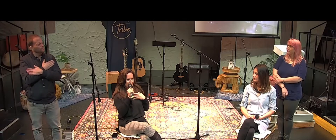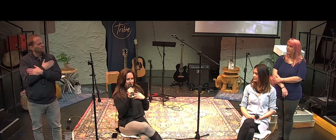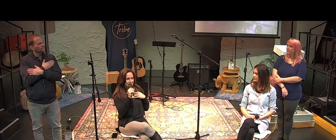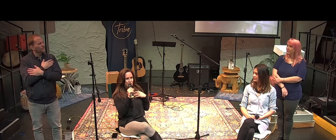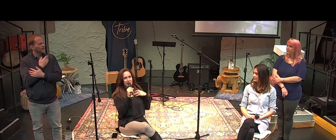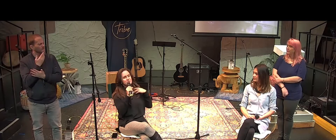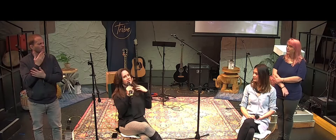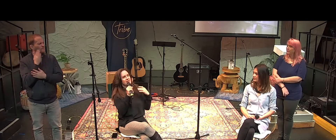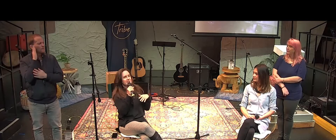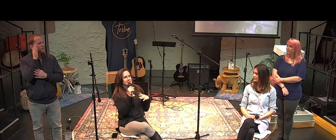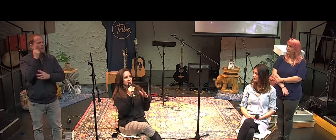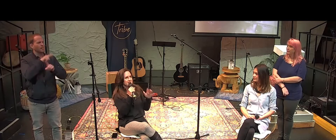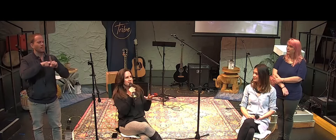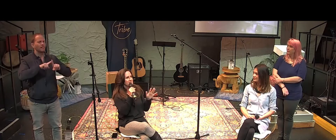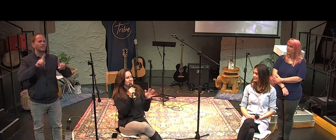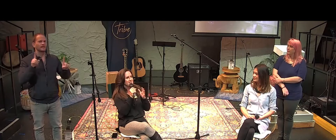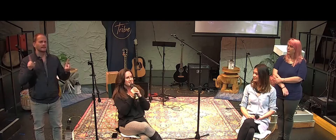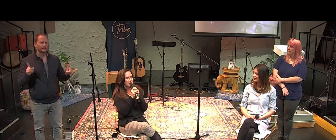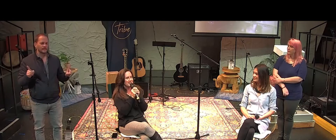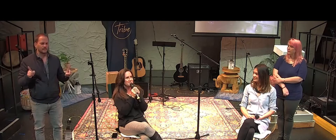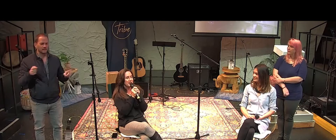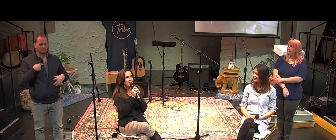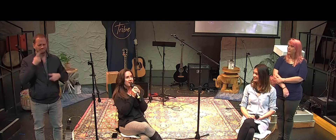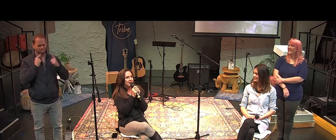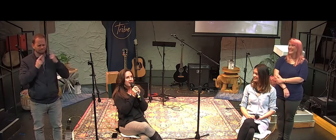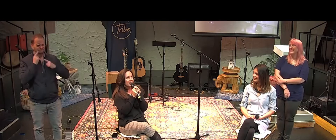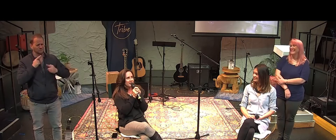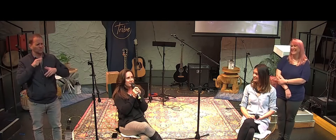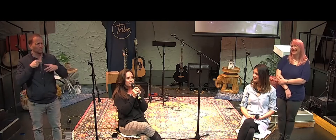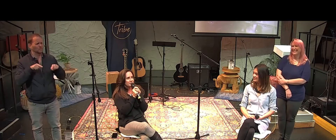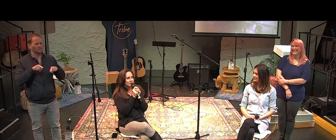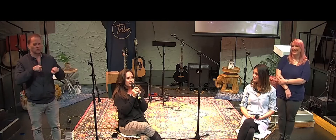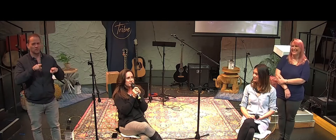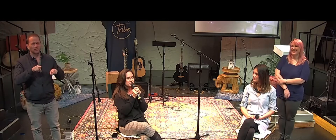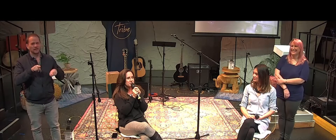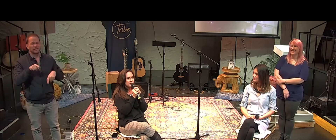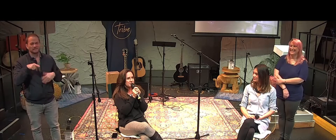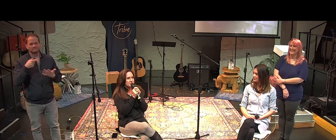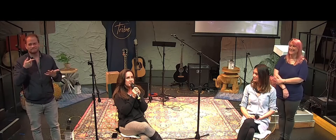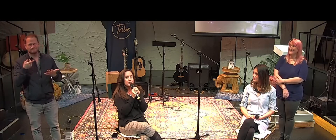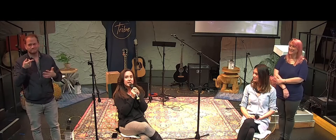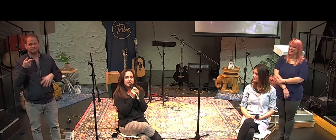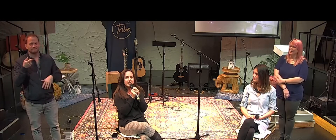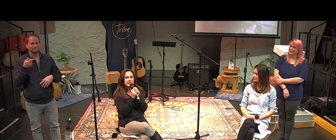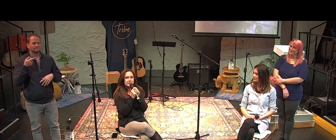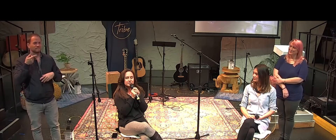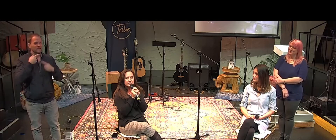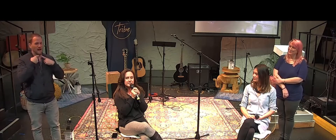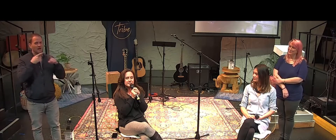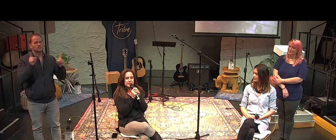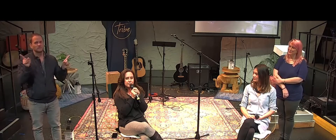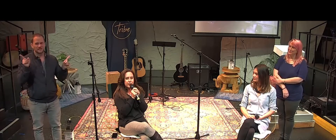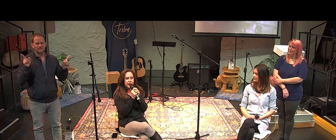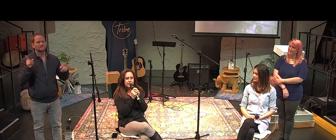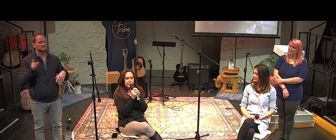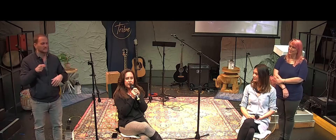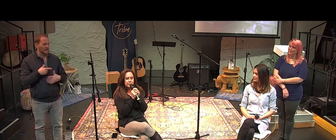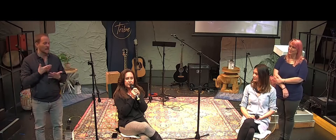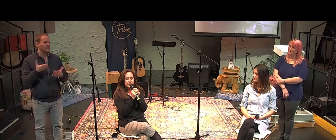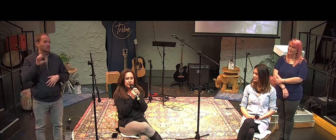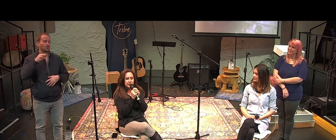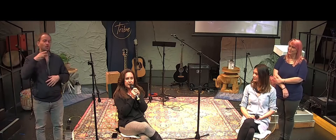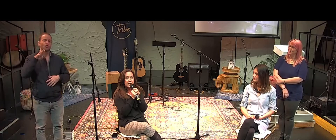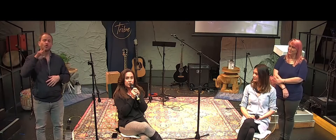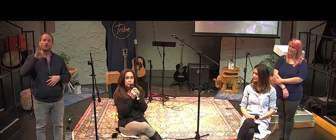y'all know that I can cry doing an announcement, so this is no surprise. But Christian mentioned at the beginning of service that my